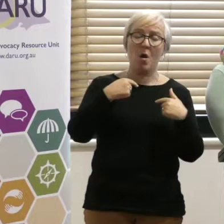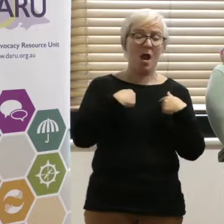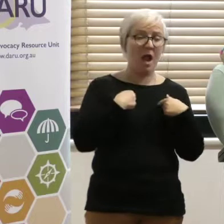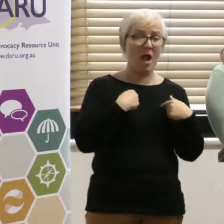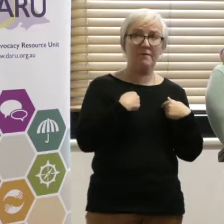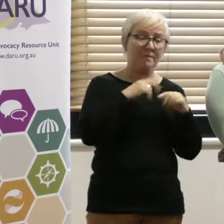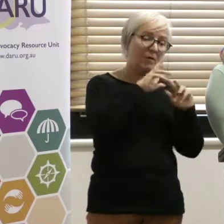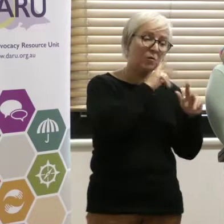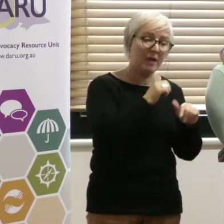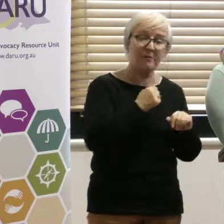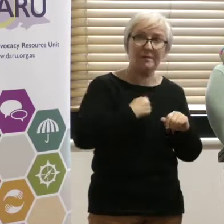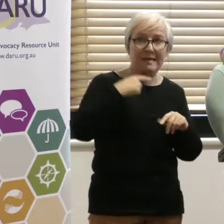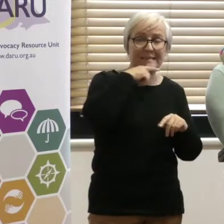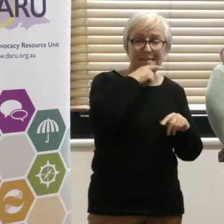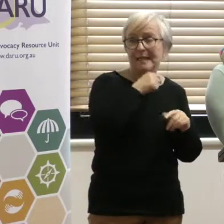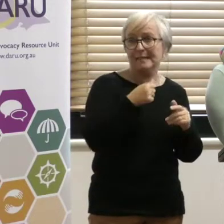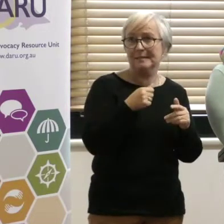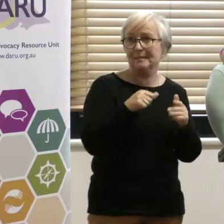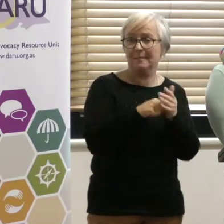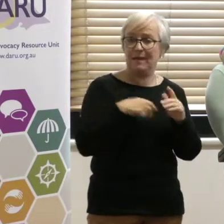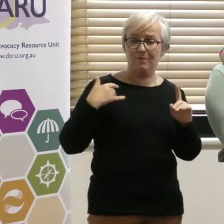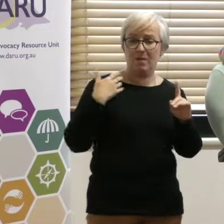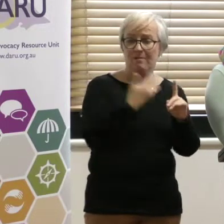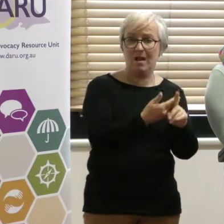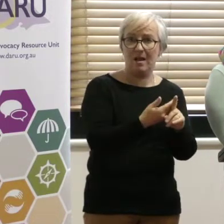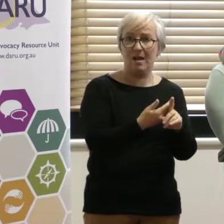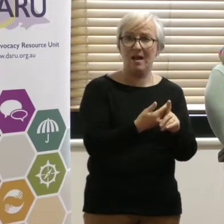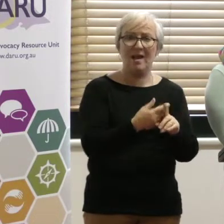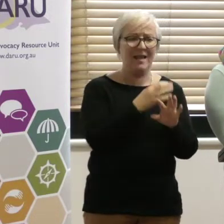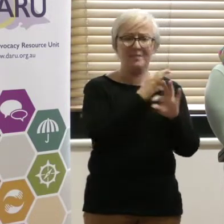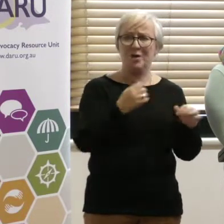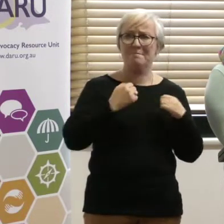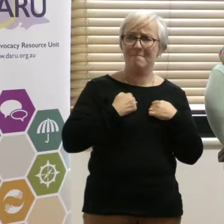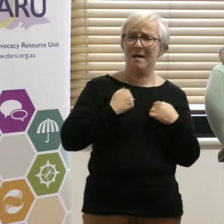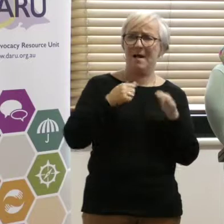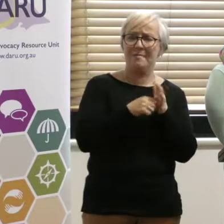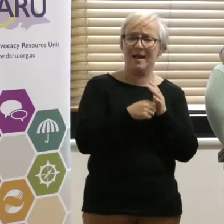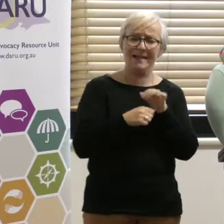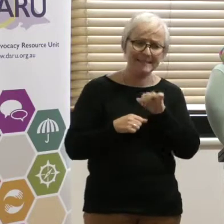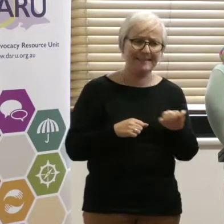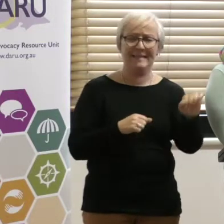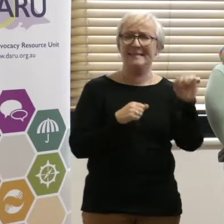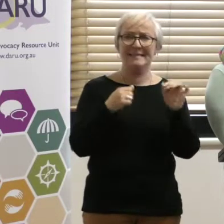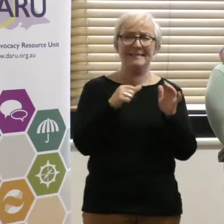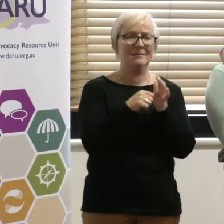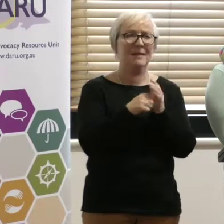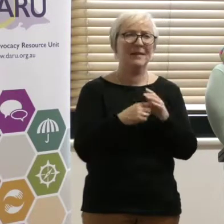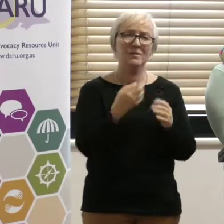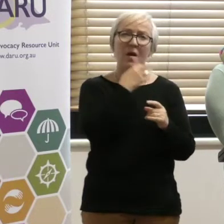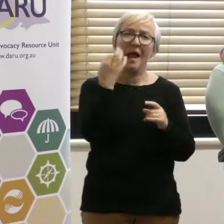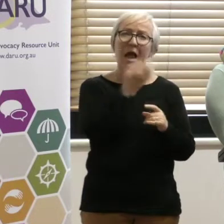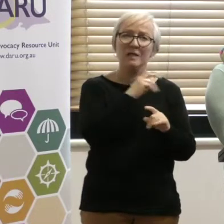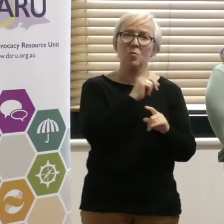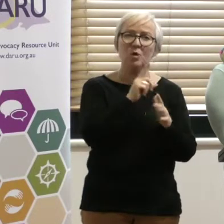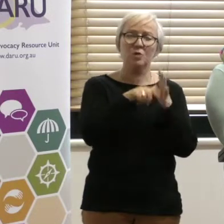banks, and it all has to now be put in my name. It shouldn't be like that because it's not my money, it's his. What are you doing for this group who have never got the...